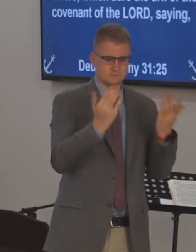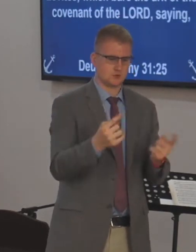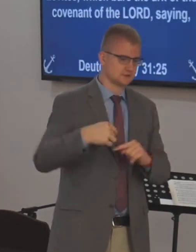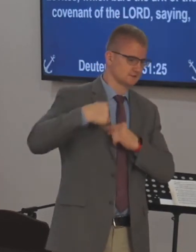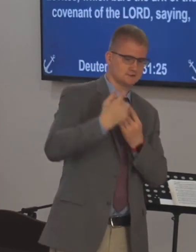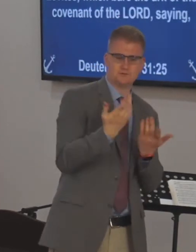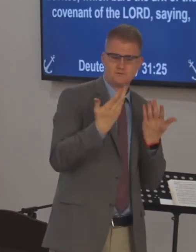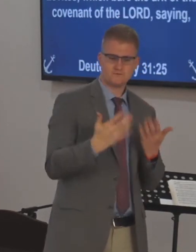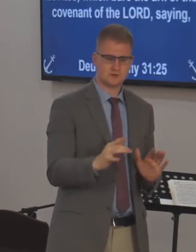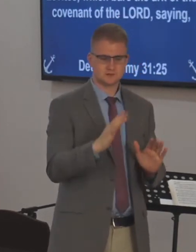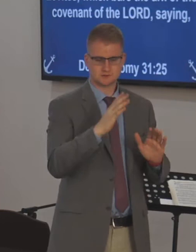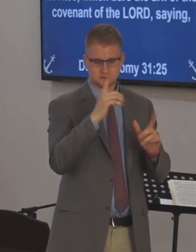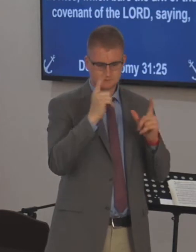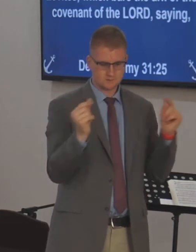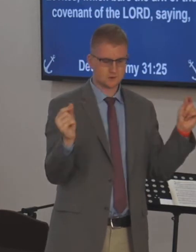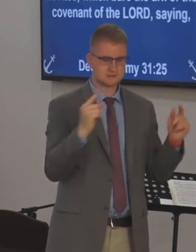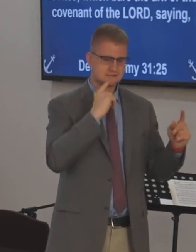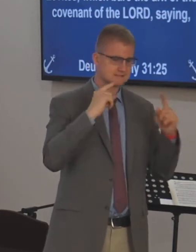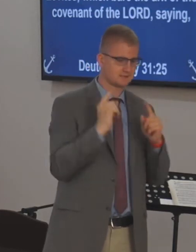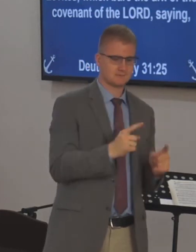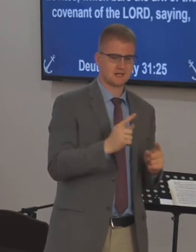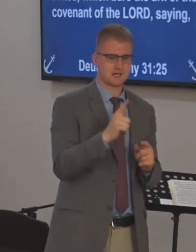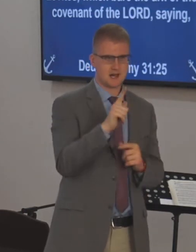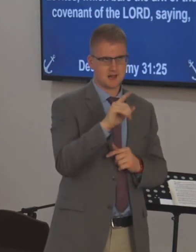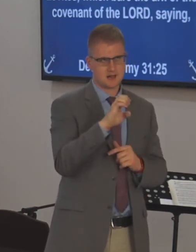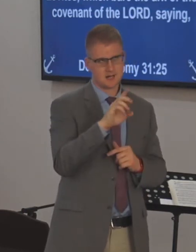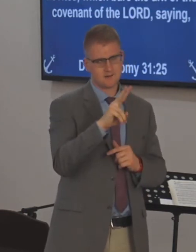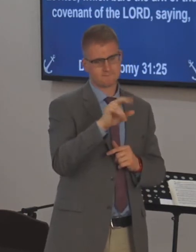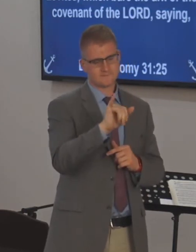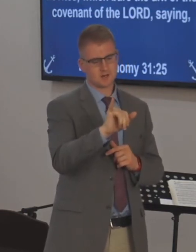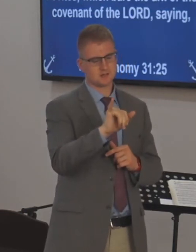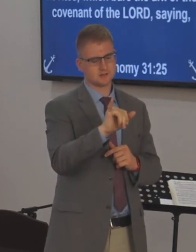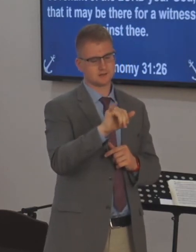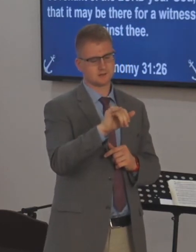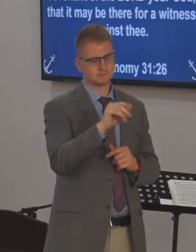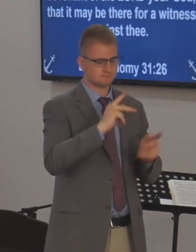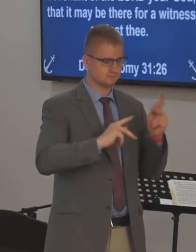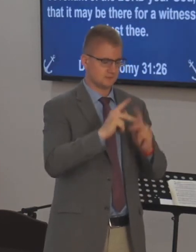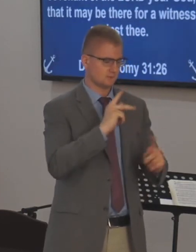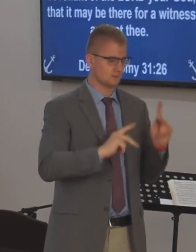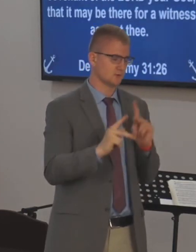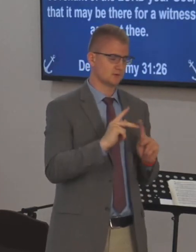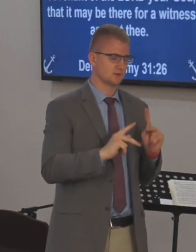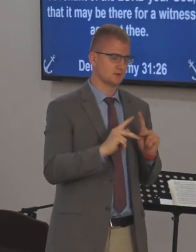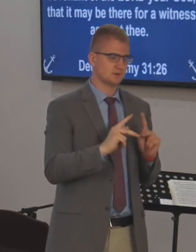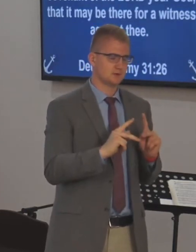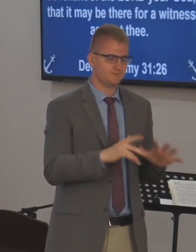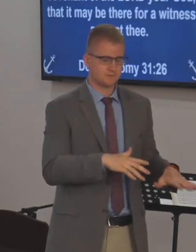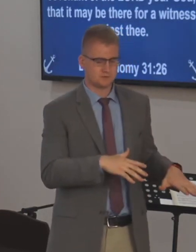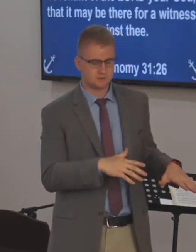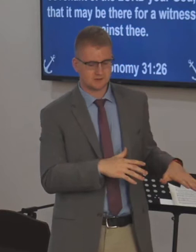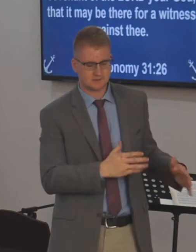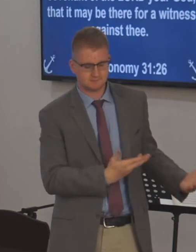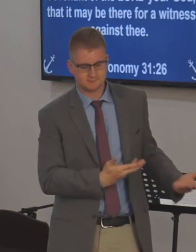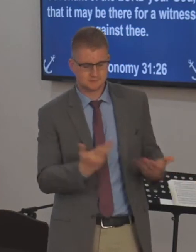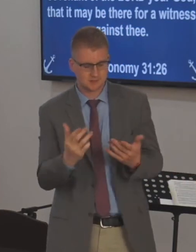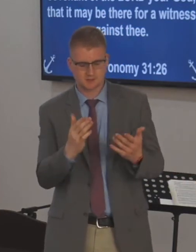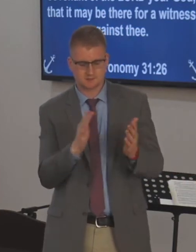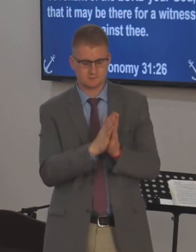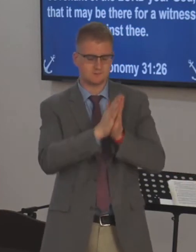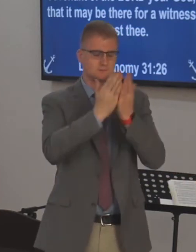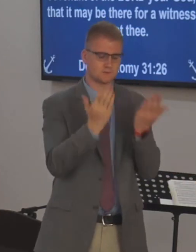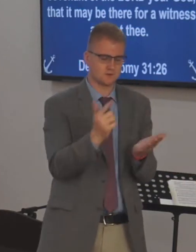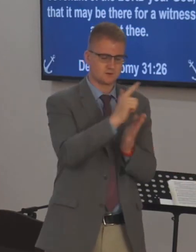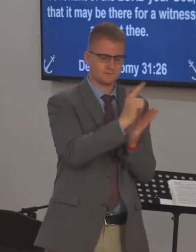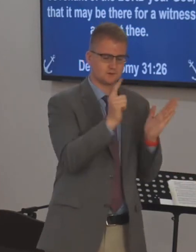the Levites, which bear the Ark of the Covenant, the Lord, saying, take this book of the law and put it in